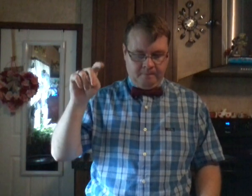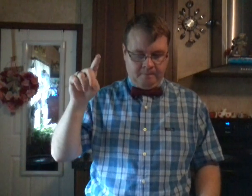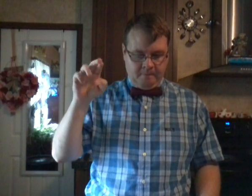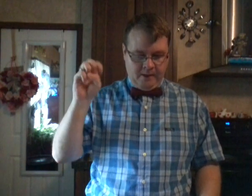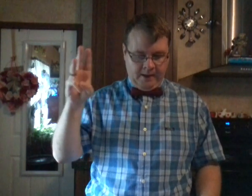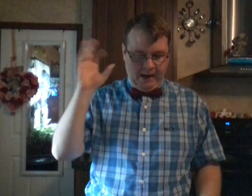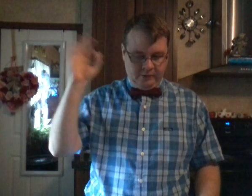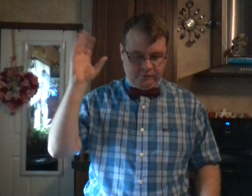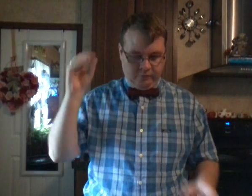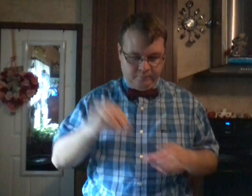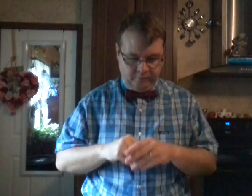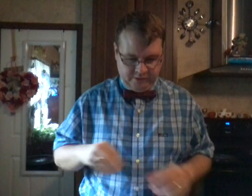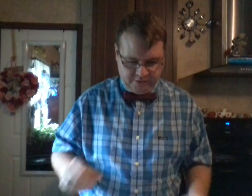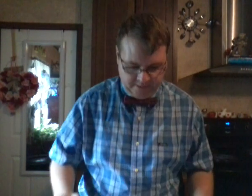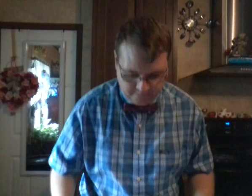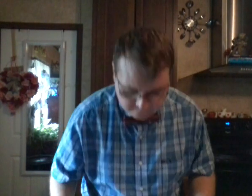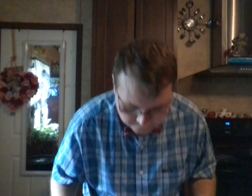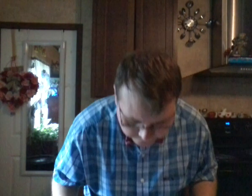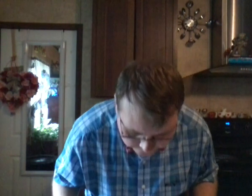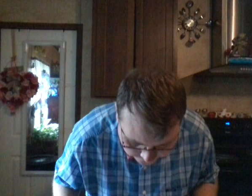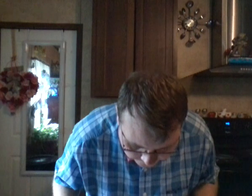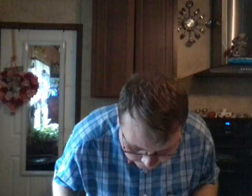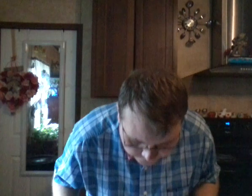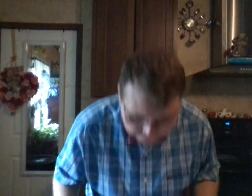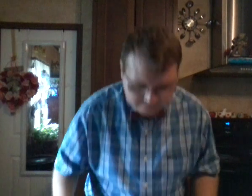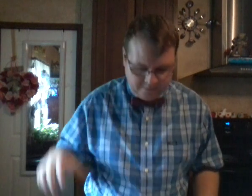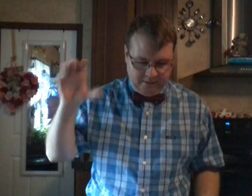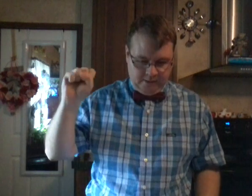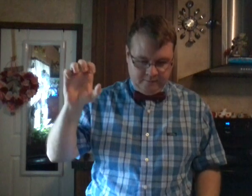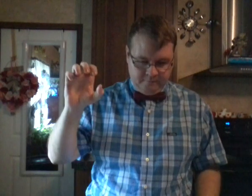Andrew preached in Scythia,